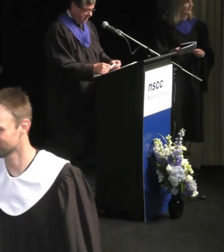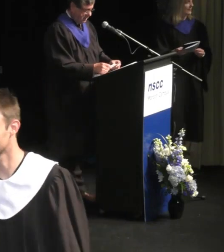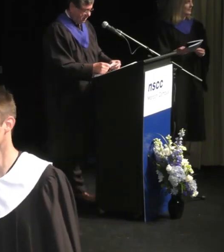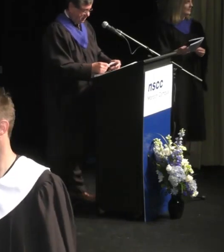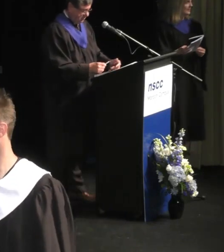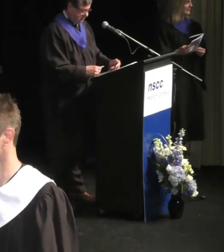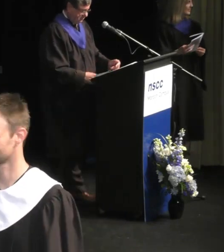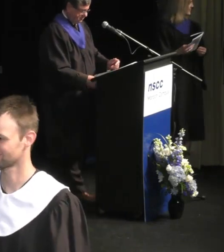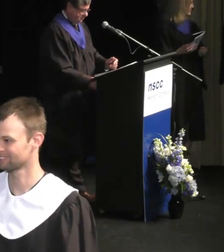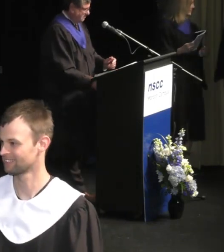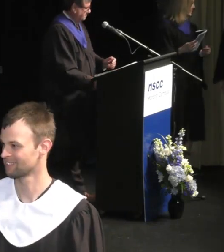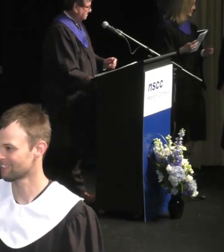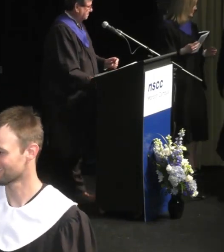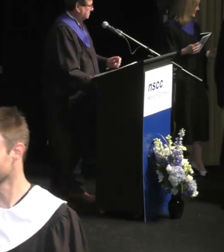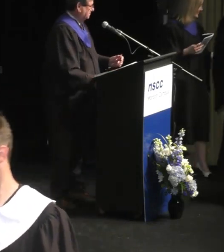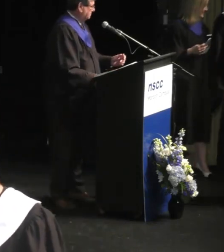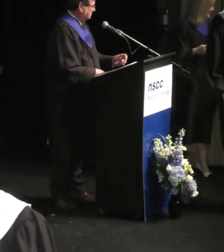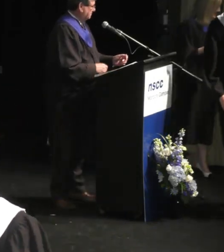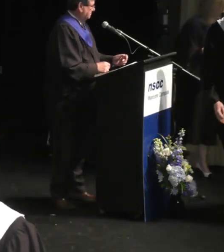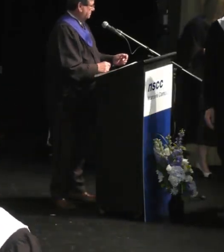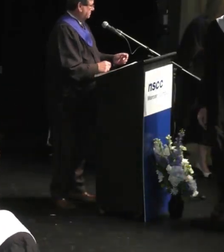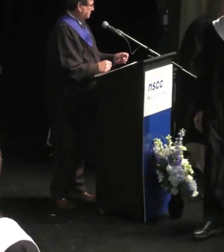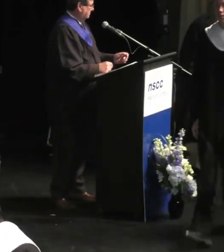Travis McNeil.